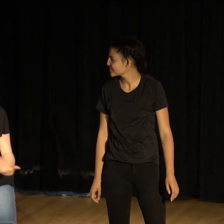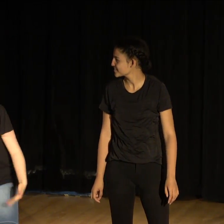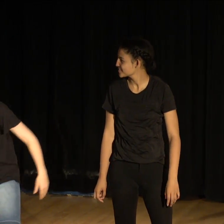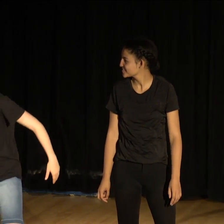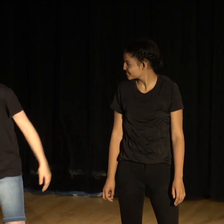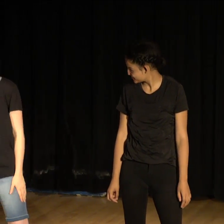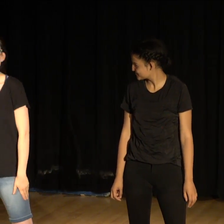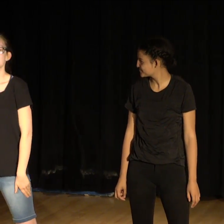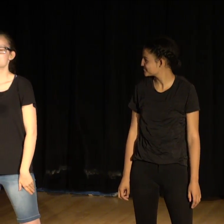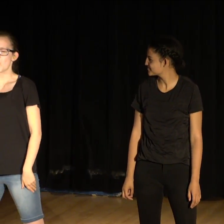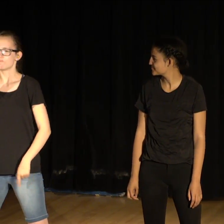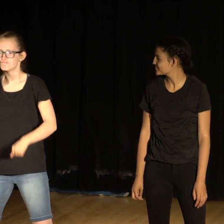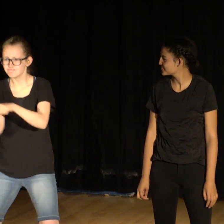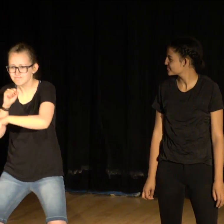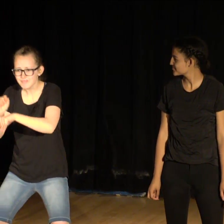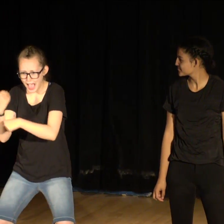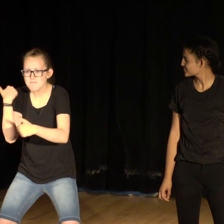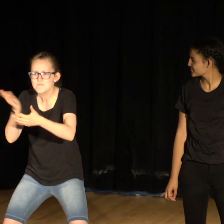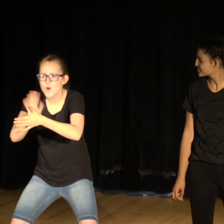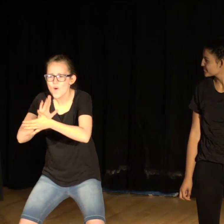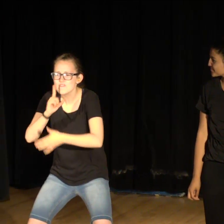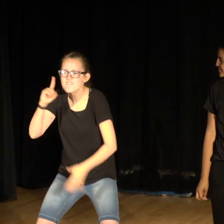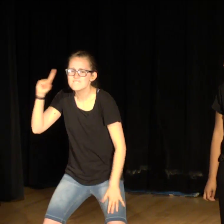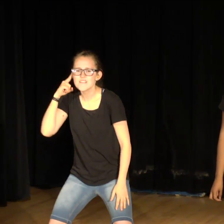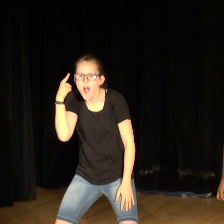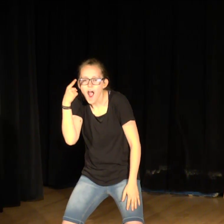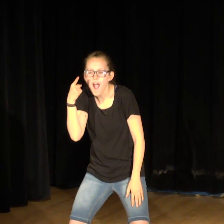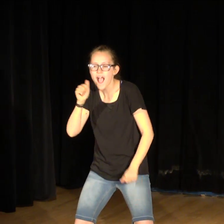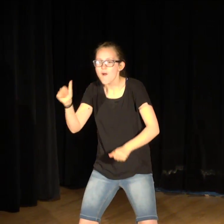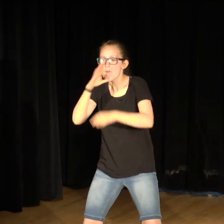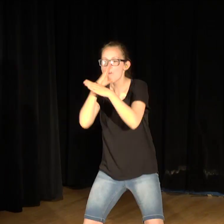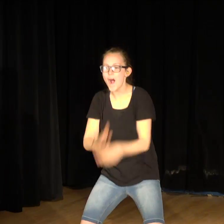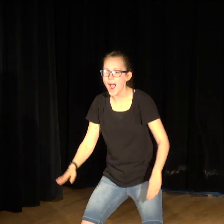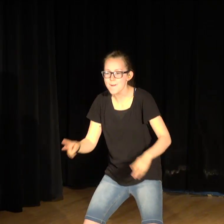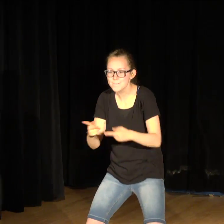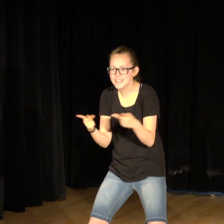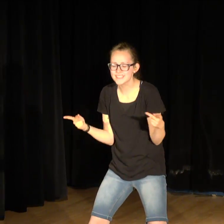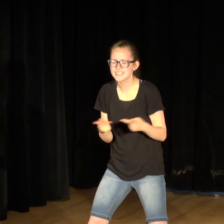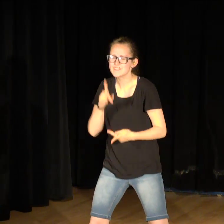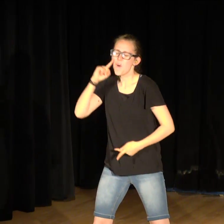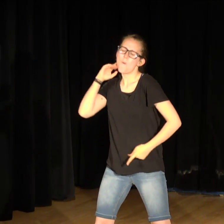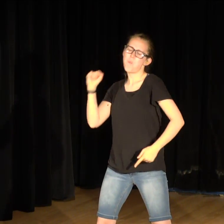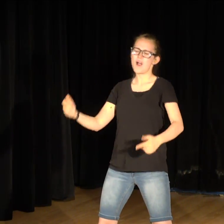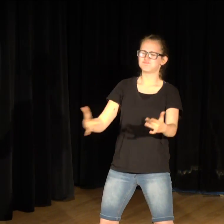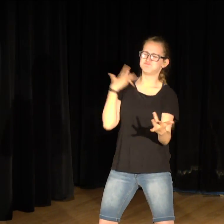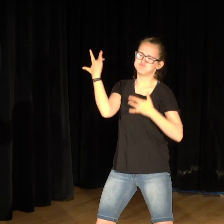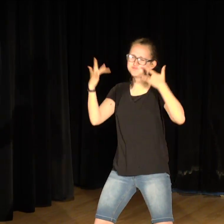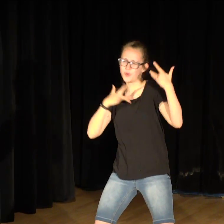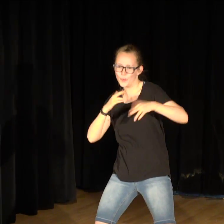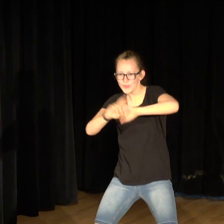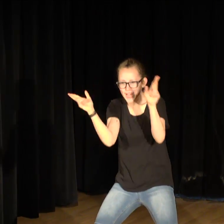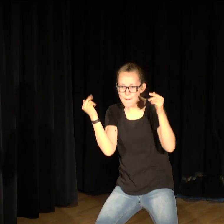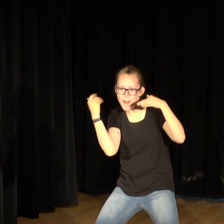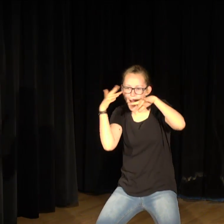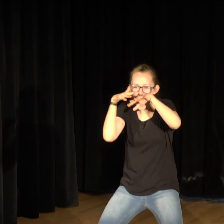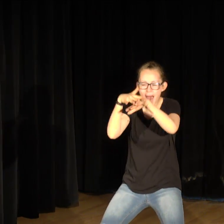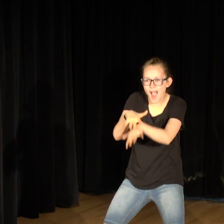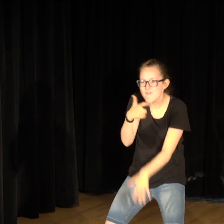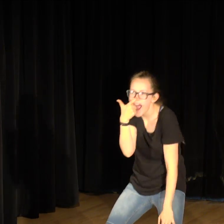On Ith, we're here. They have movies for the deaf. It's a quiet place. I'm so excited and thrilled that we'll